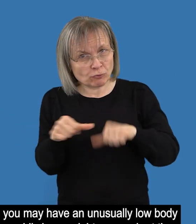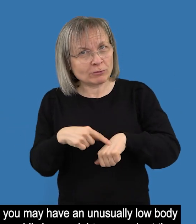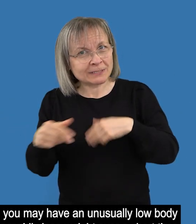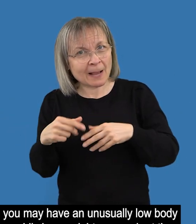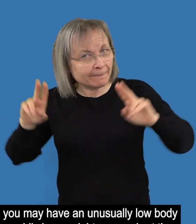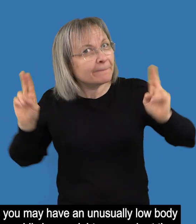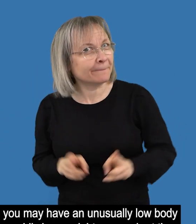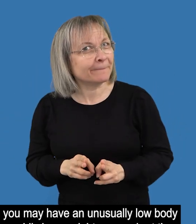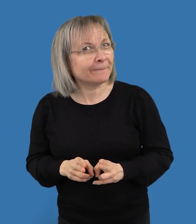time.